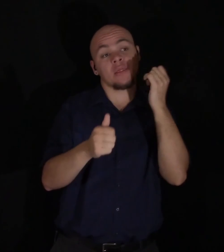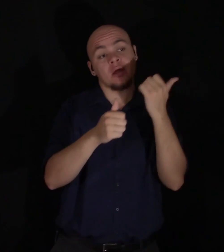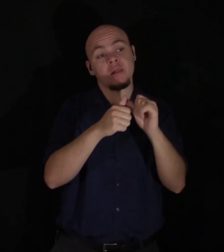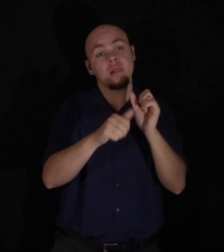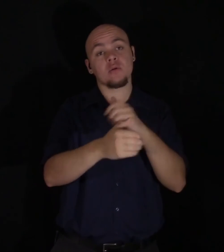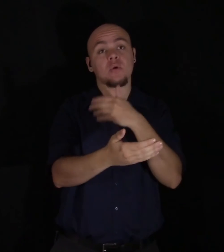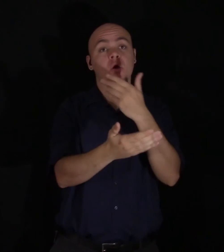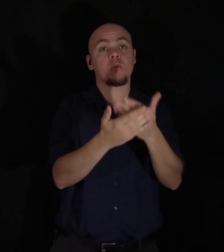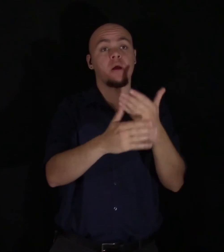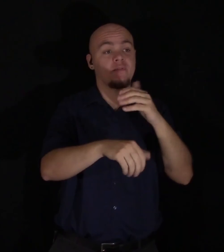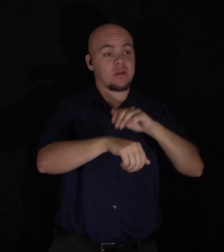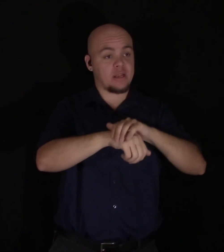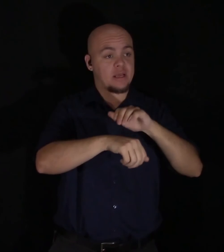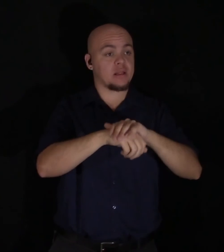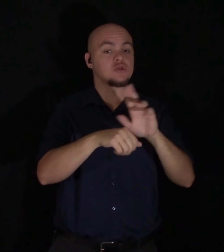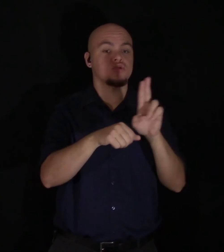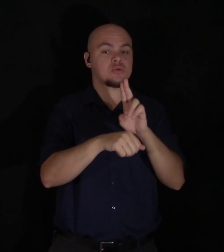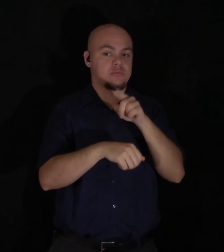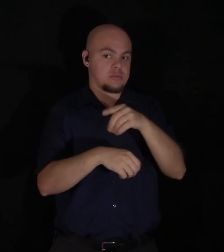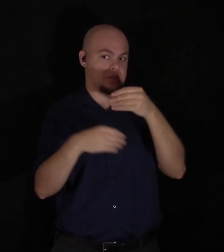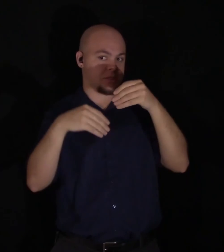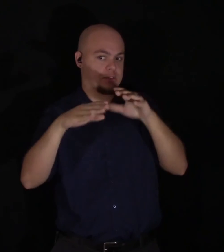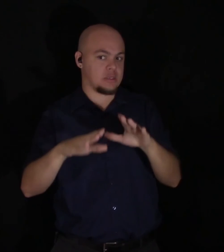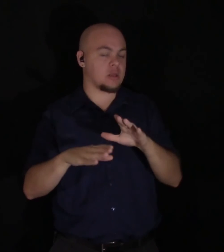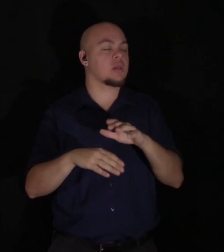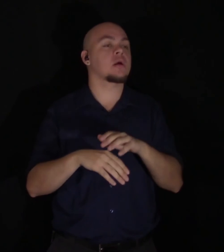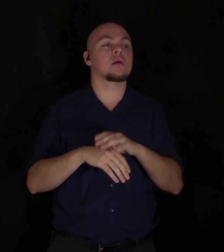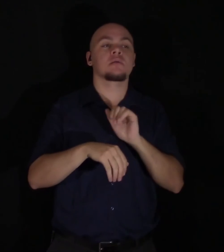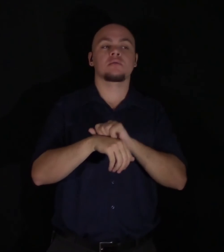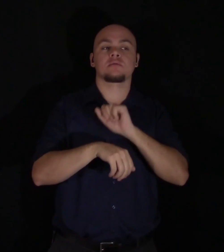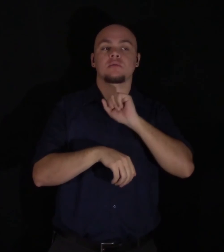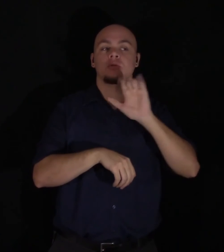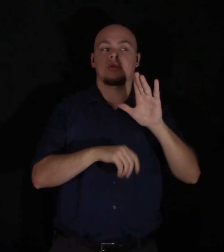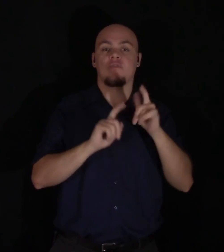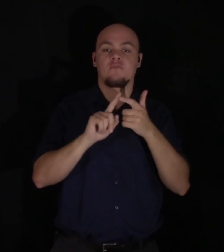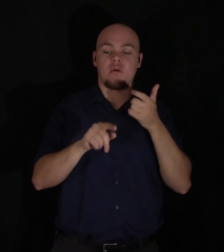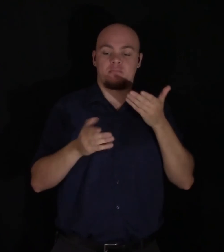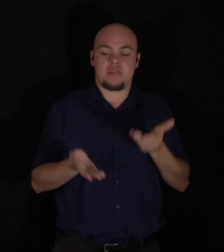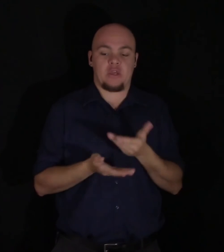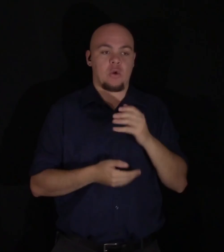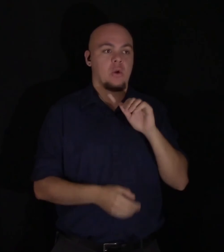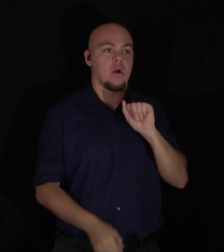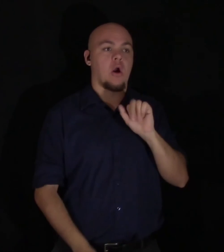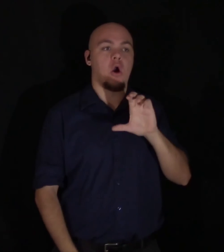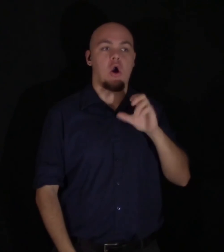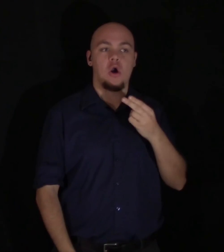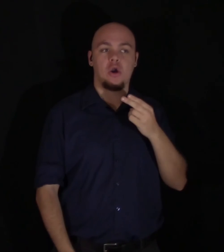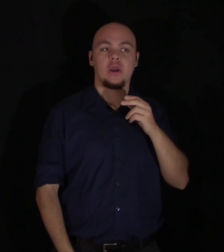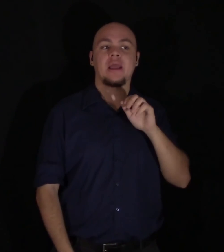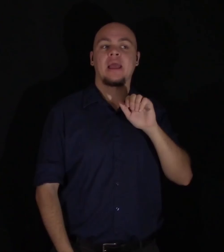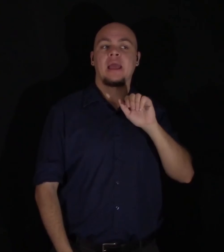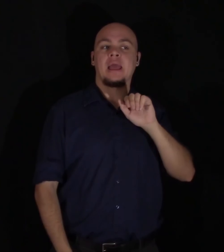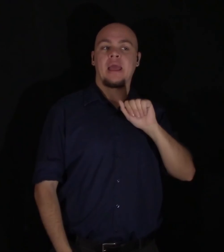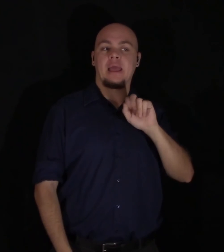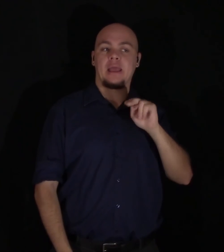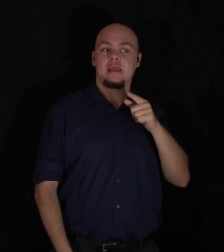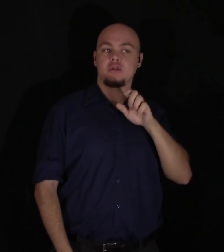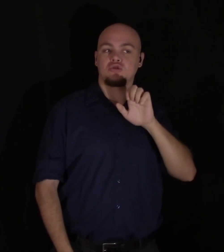by a merchantman, now on its homeward voyage from Archangel, more fortunate than I, who may